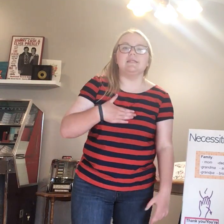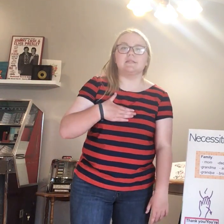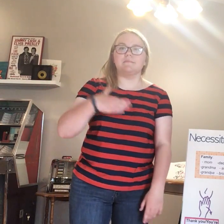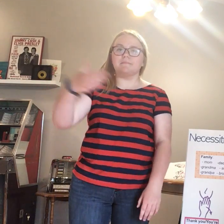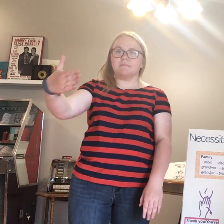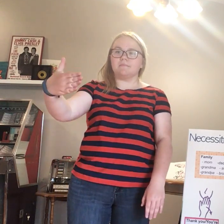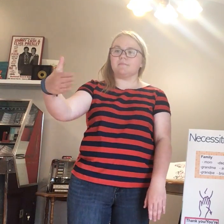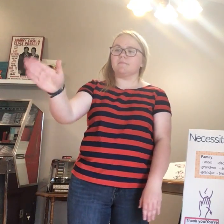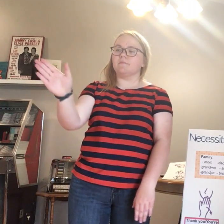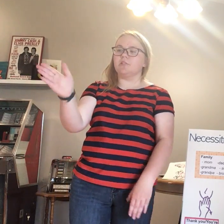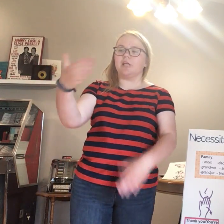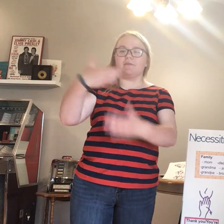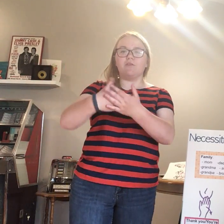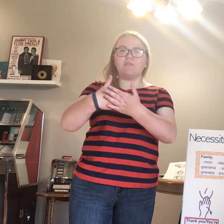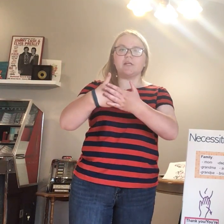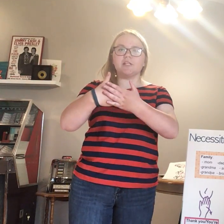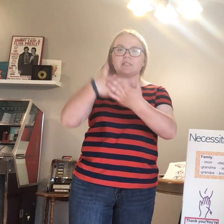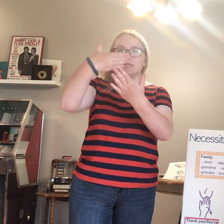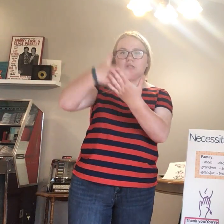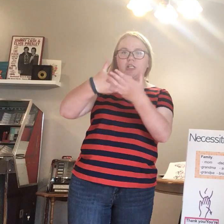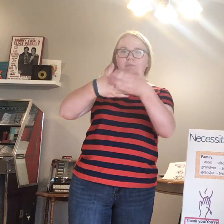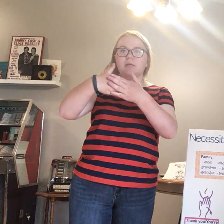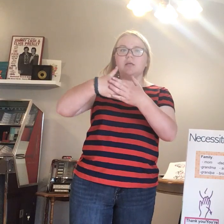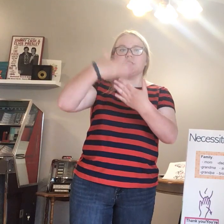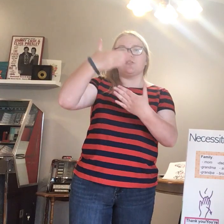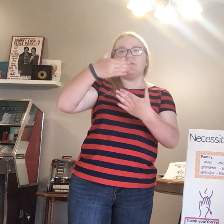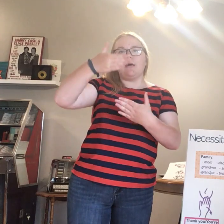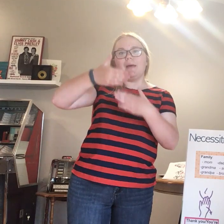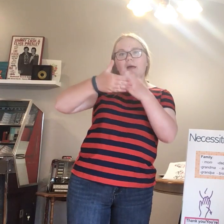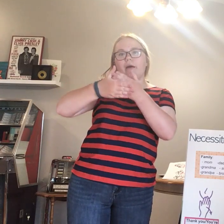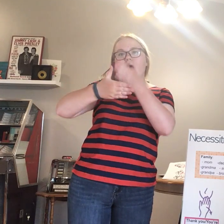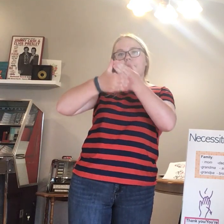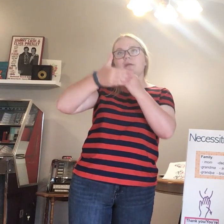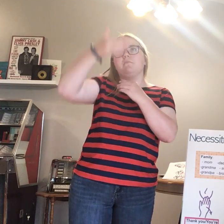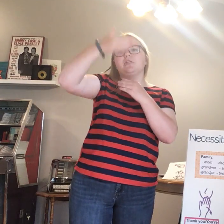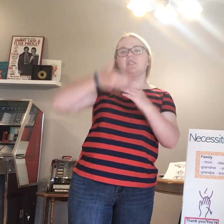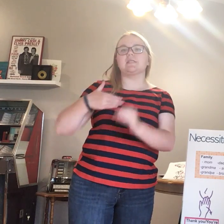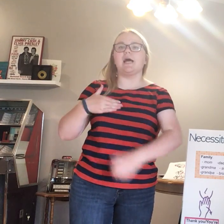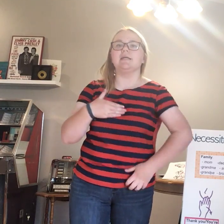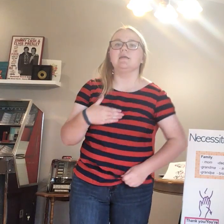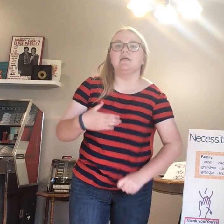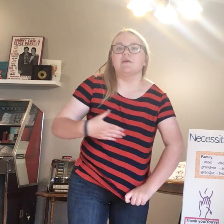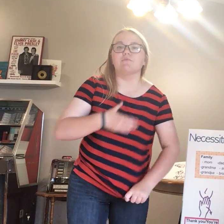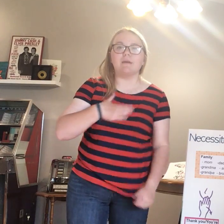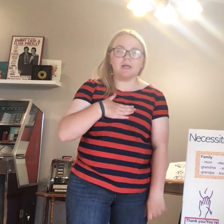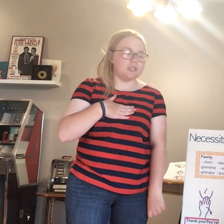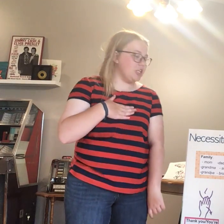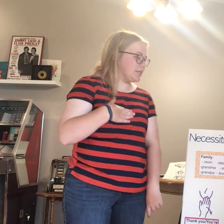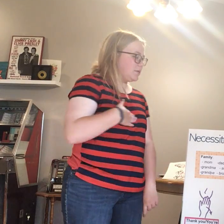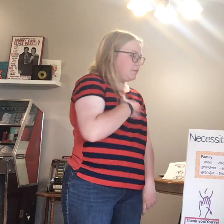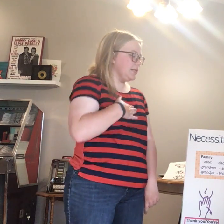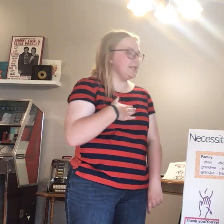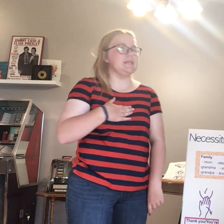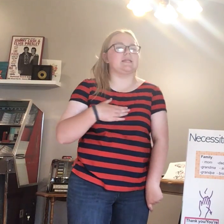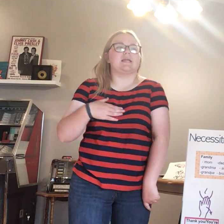please. You have your 4 fingers touching, your thumb up, point to the sky, rubbing on your chest. Please, I can